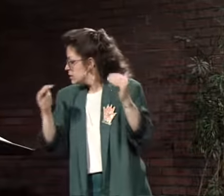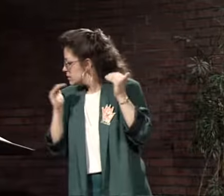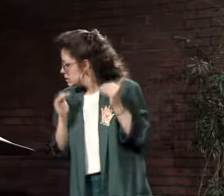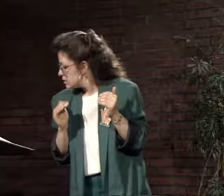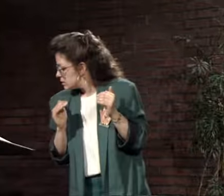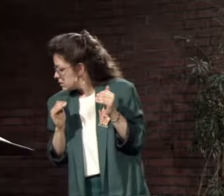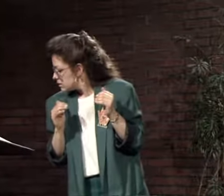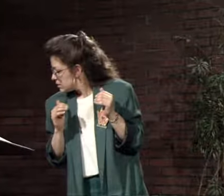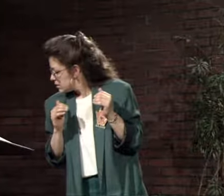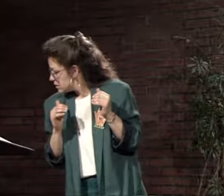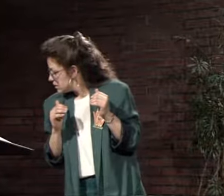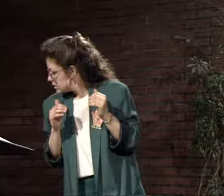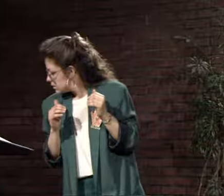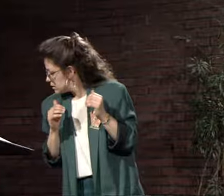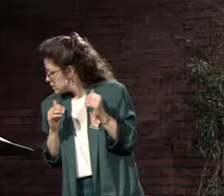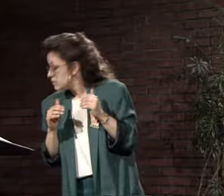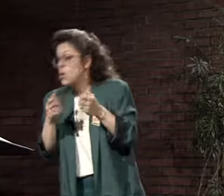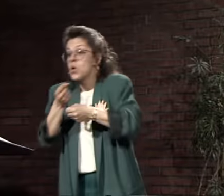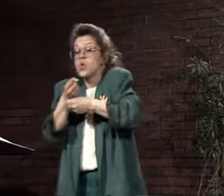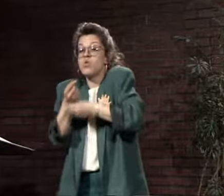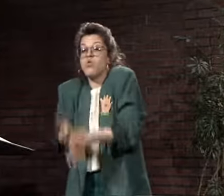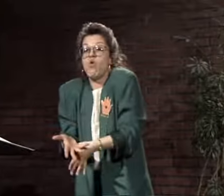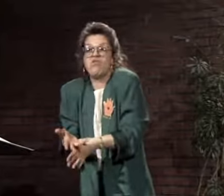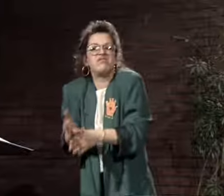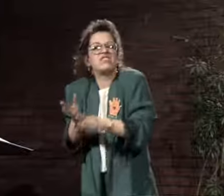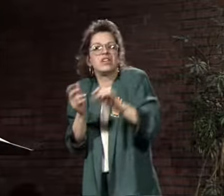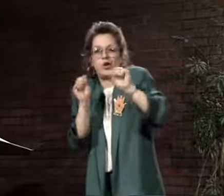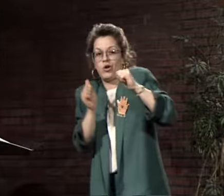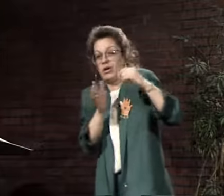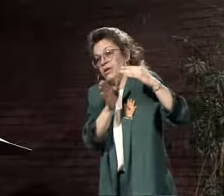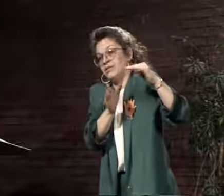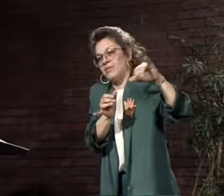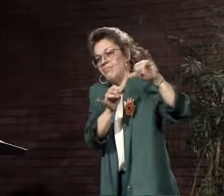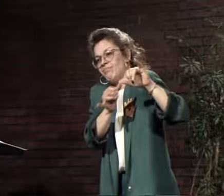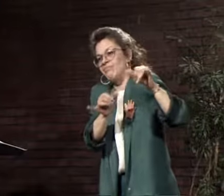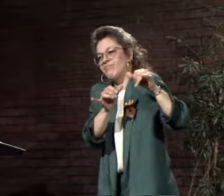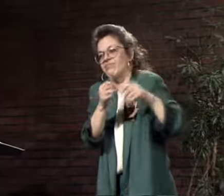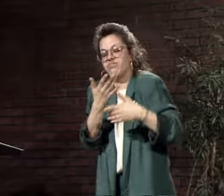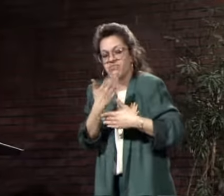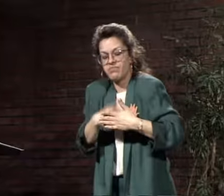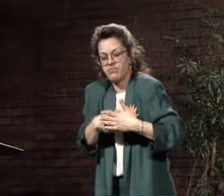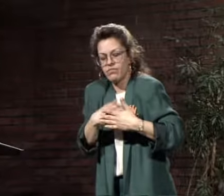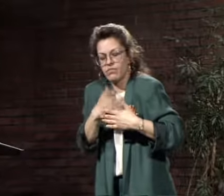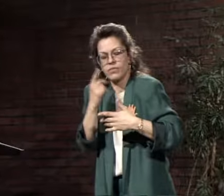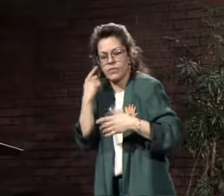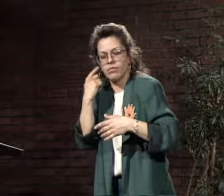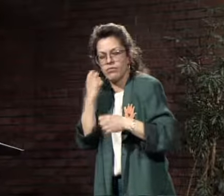of it's English. For the use of language and hard of hearing, half of it's ASL, half of it's English.